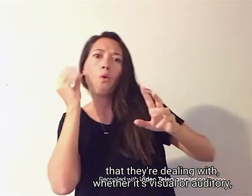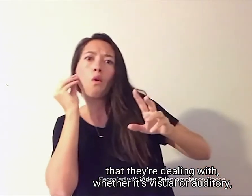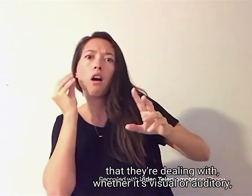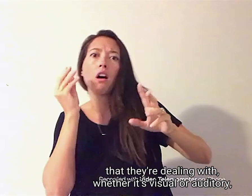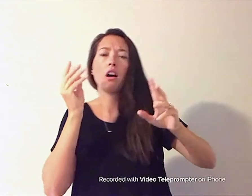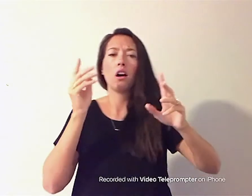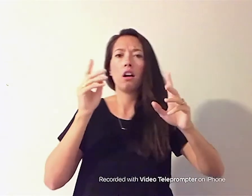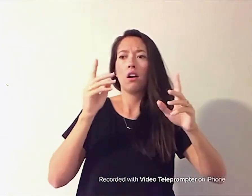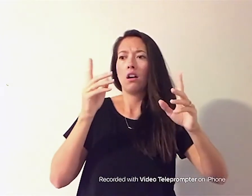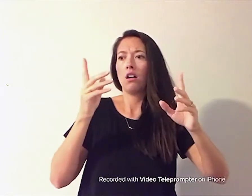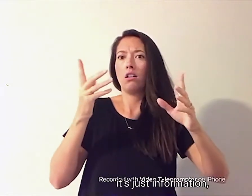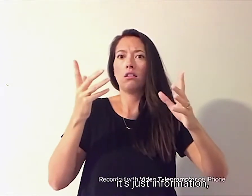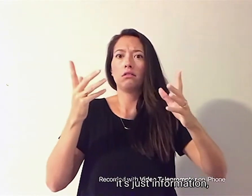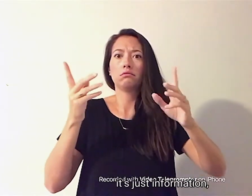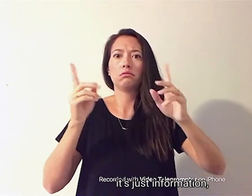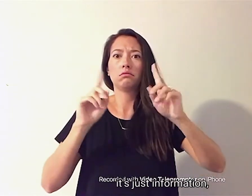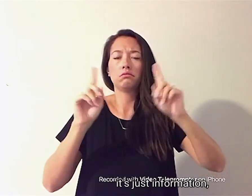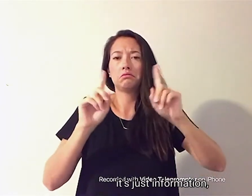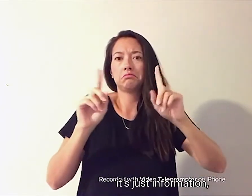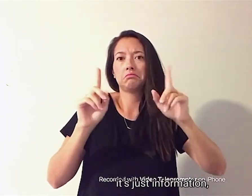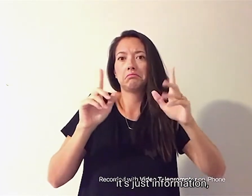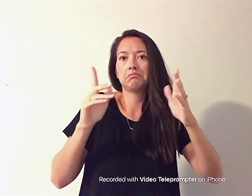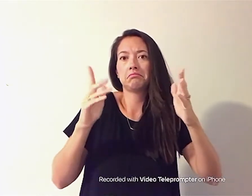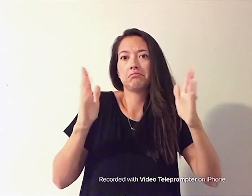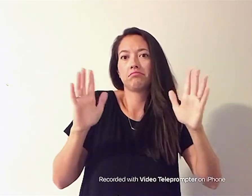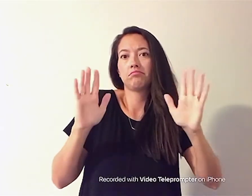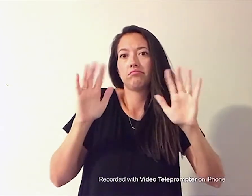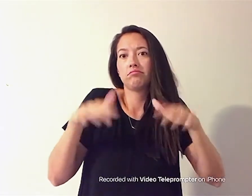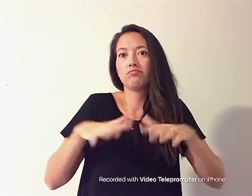auditory. It's just information,